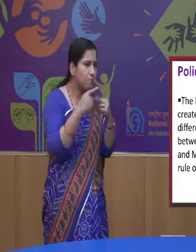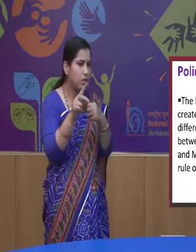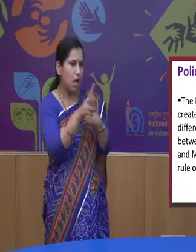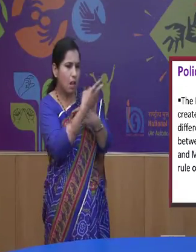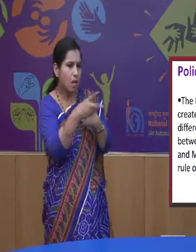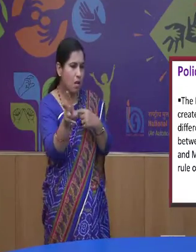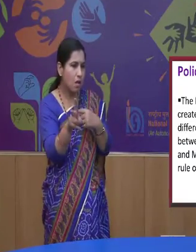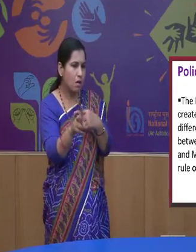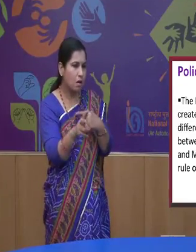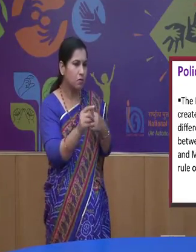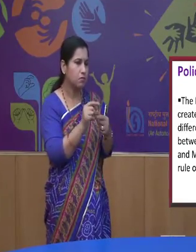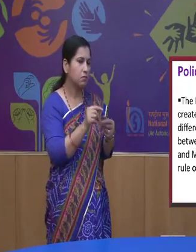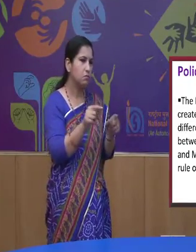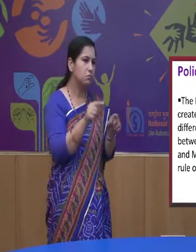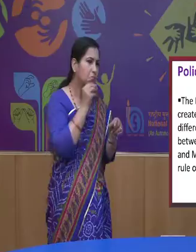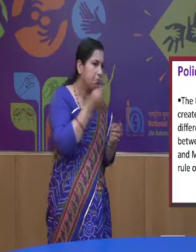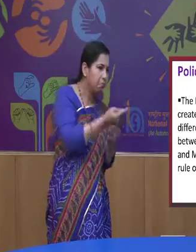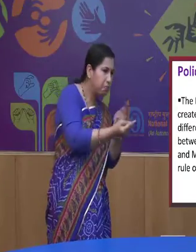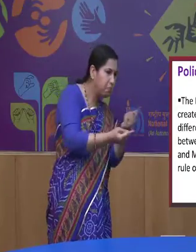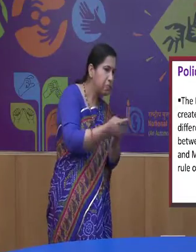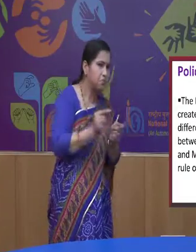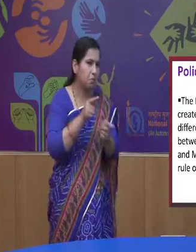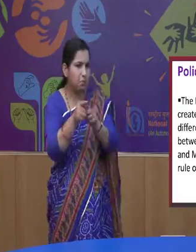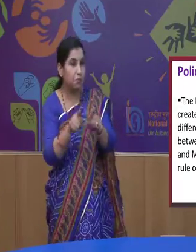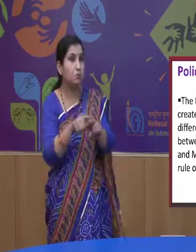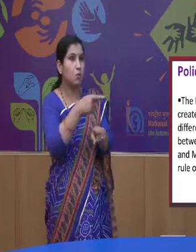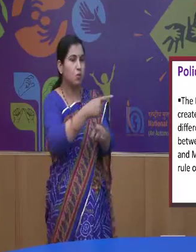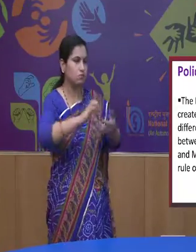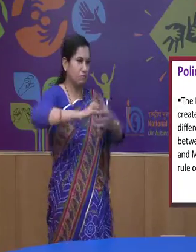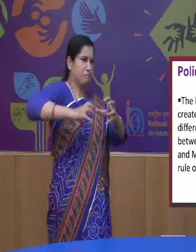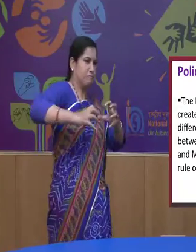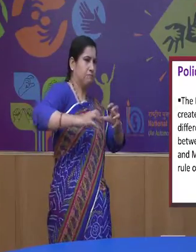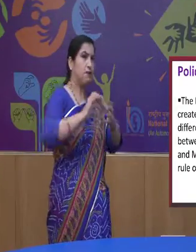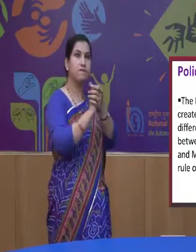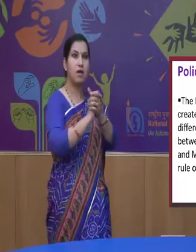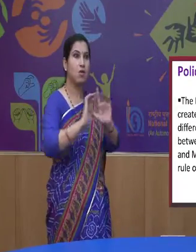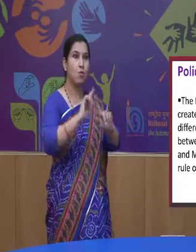so that there could be enmity